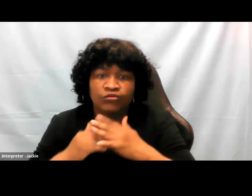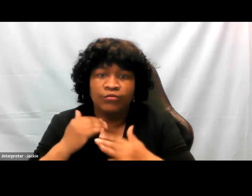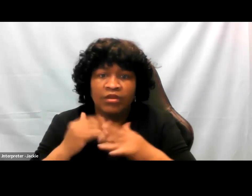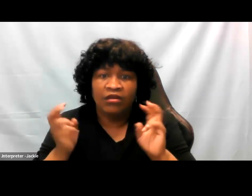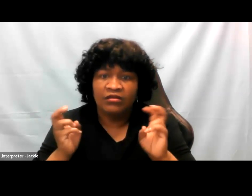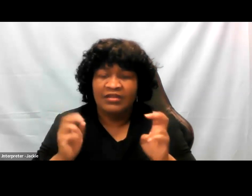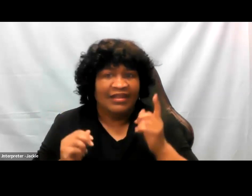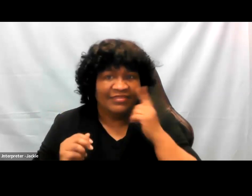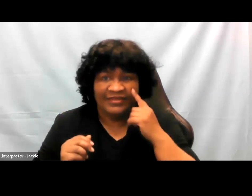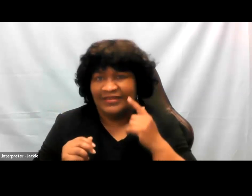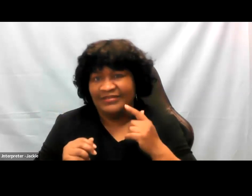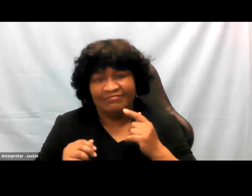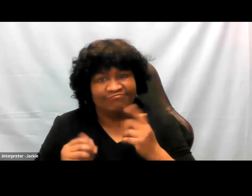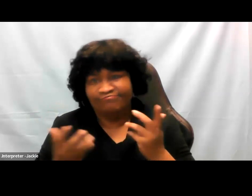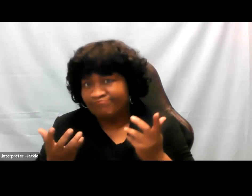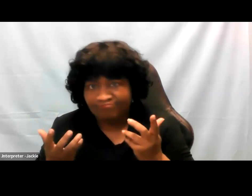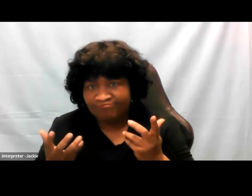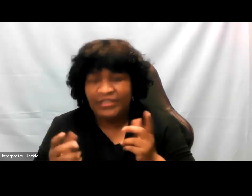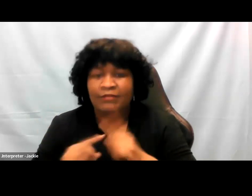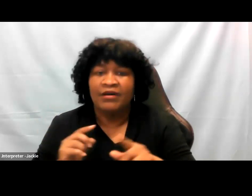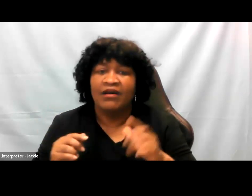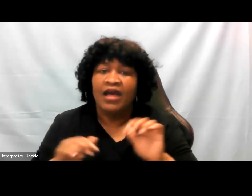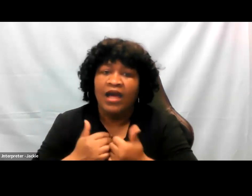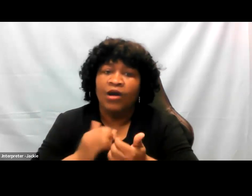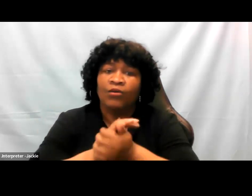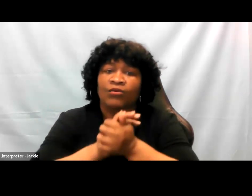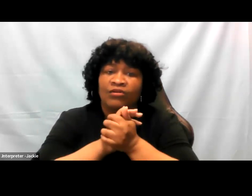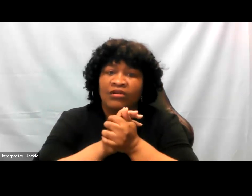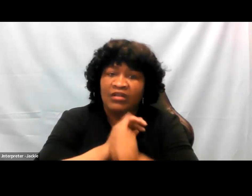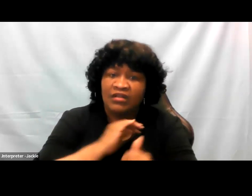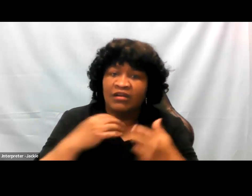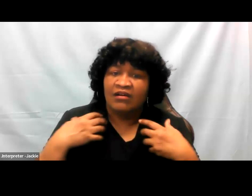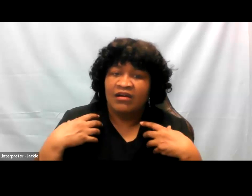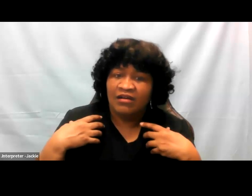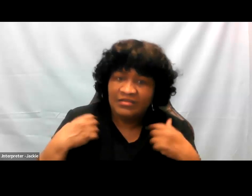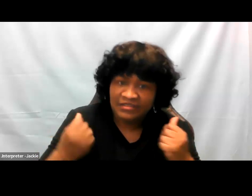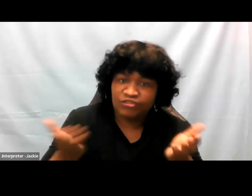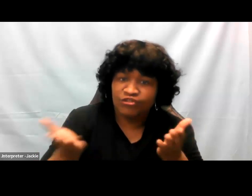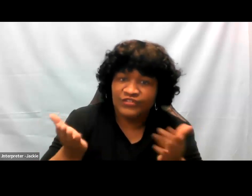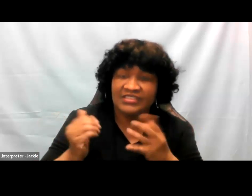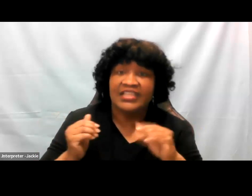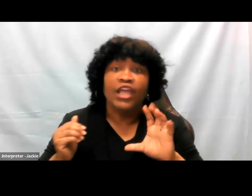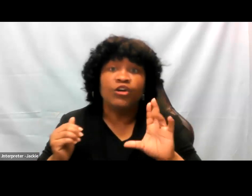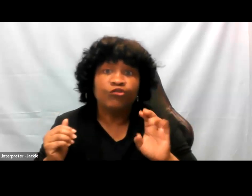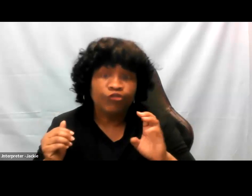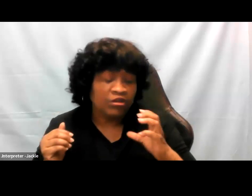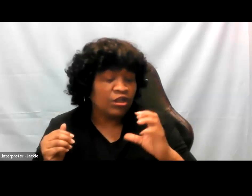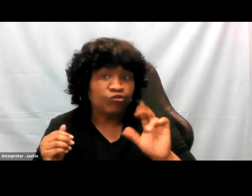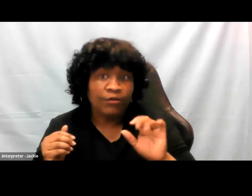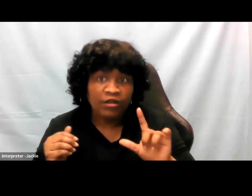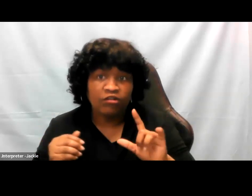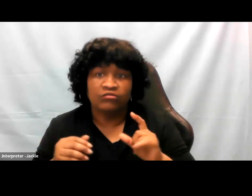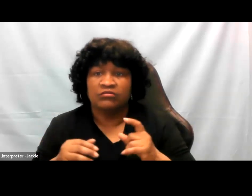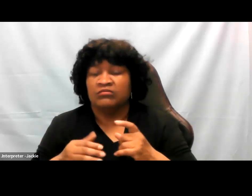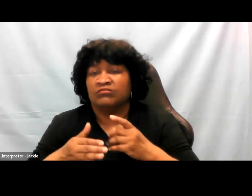quickly. I would love to talk about how competency services and criminal charging fits into an ideal continuum, so we're not